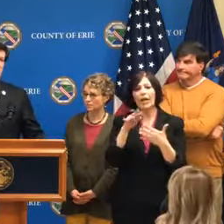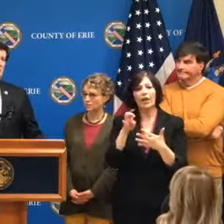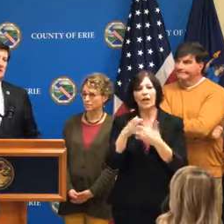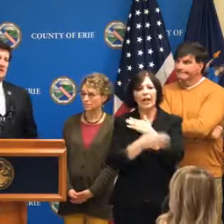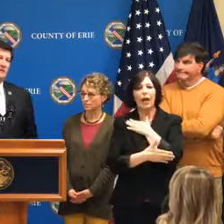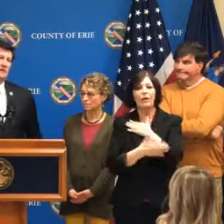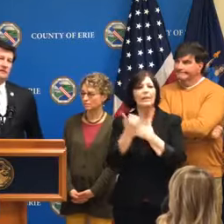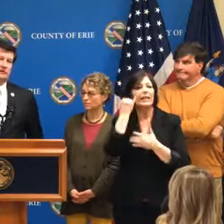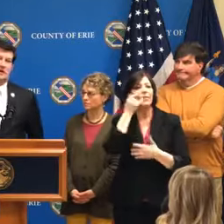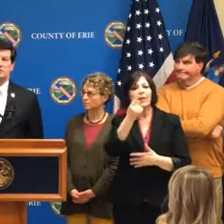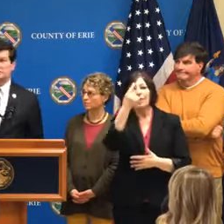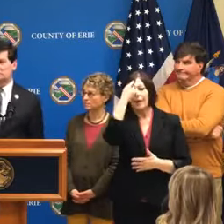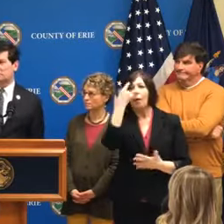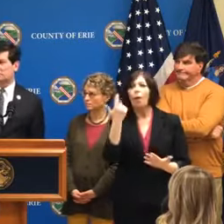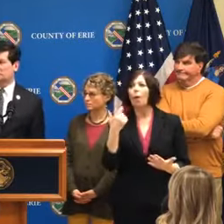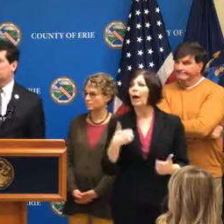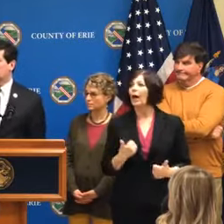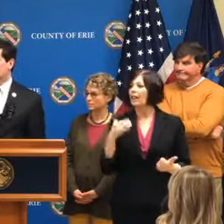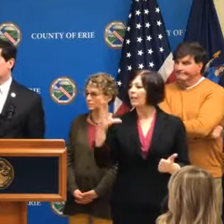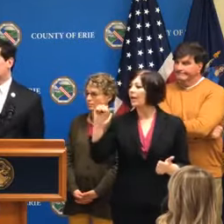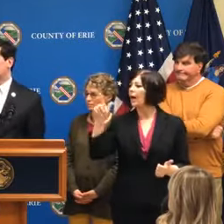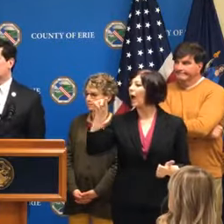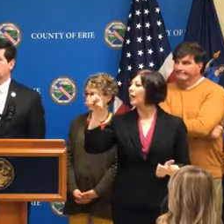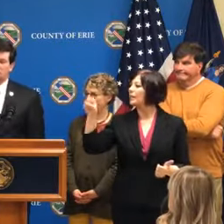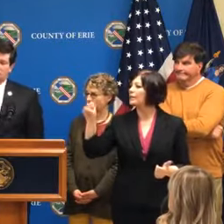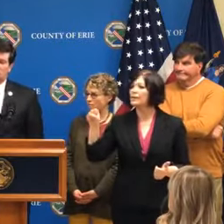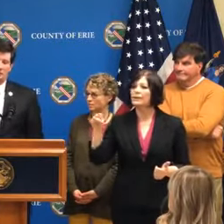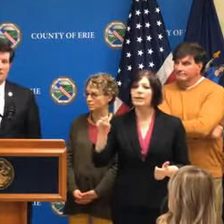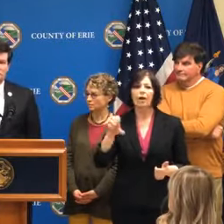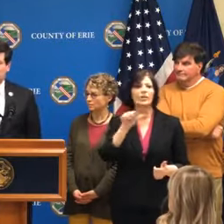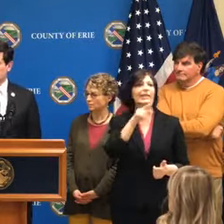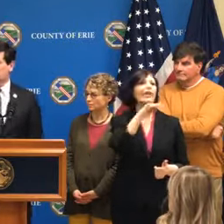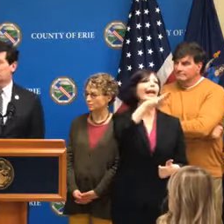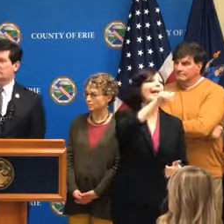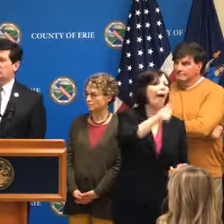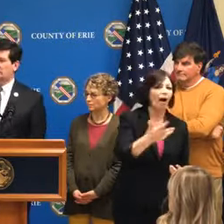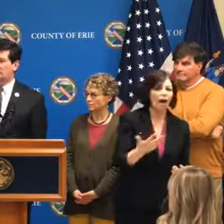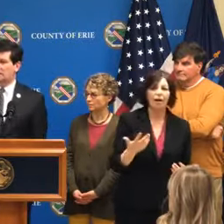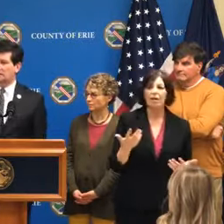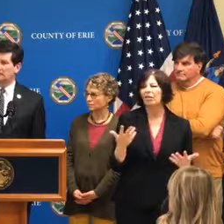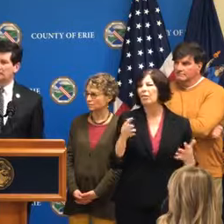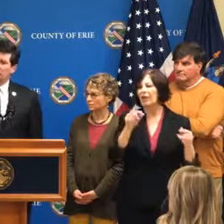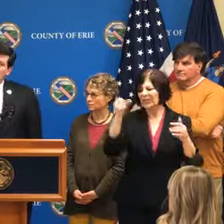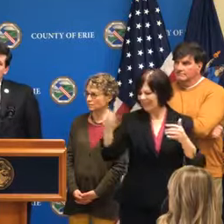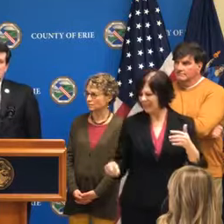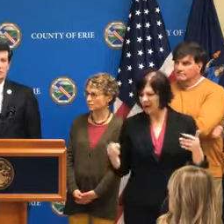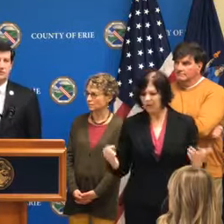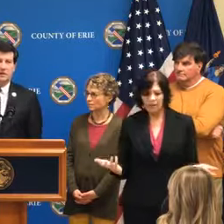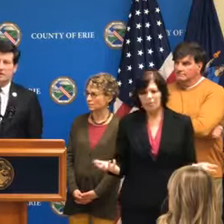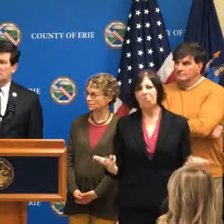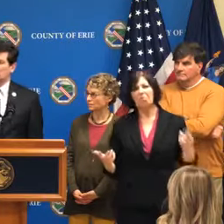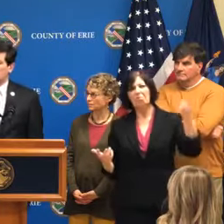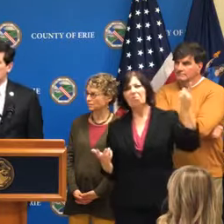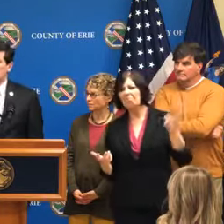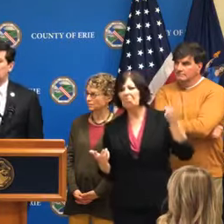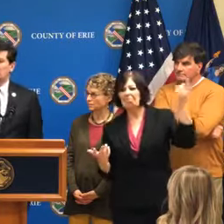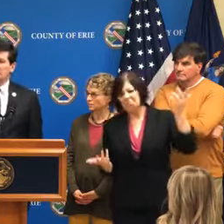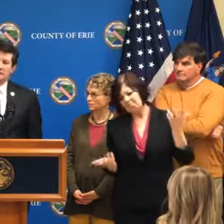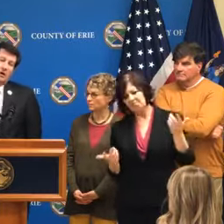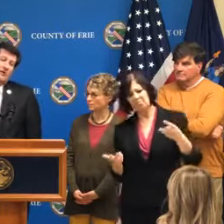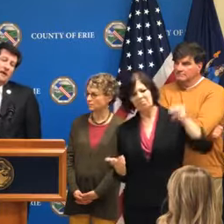who's thinking that they may live in Collins, New York, or Sardinia, and I'm just throwing them out there because they're in the southern part of Erie County. And Erie County is a fairly big county